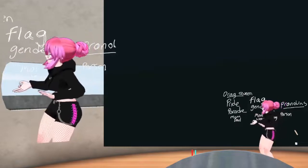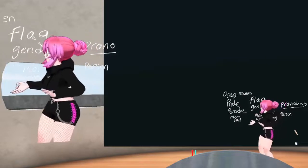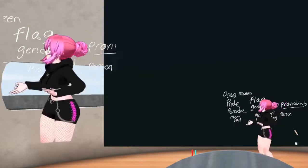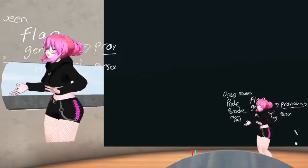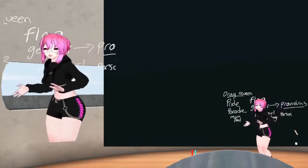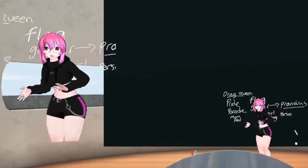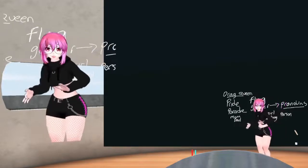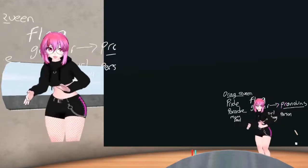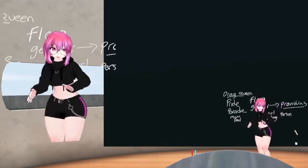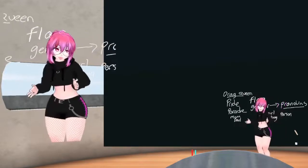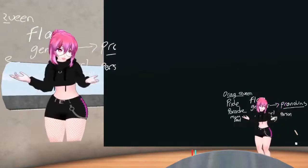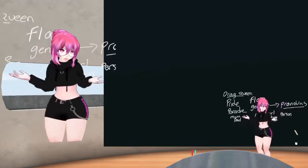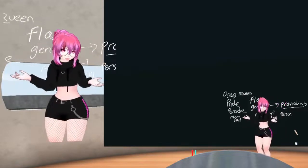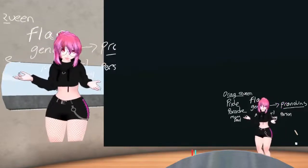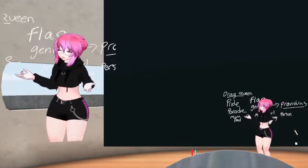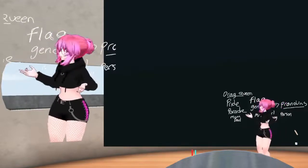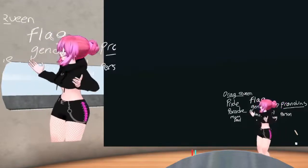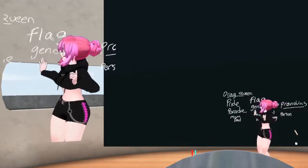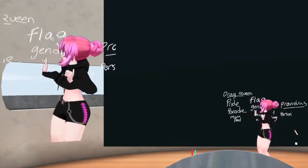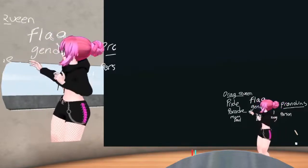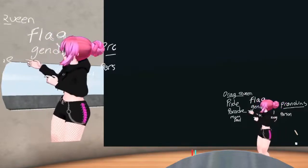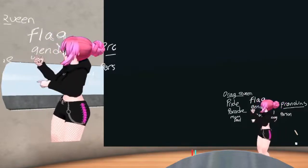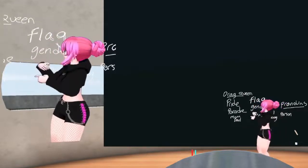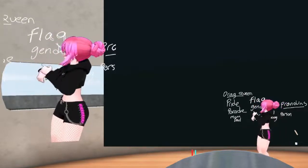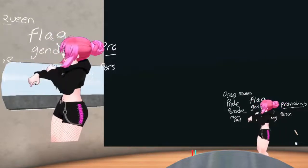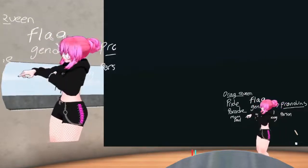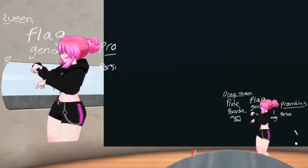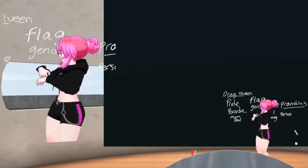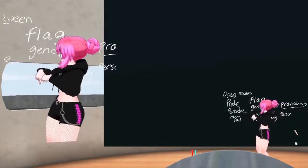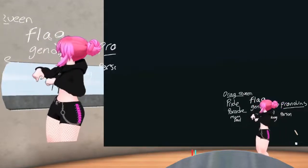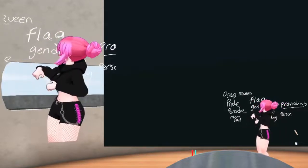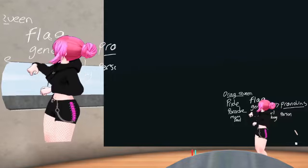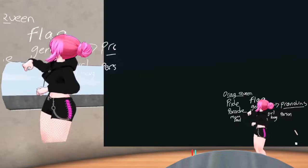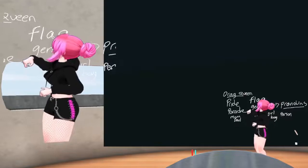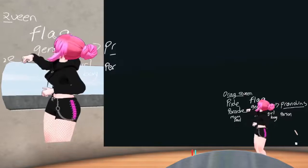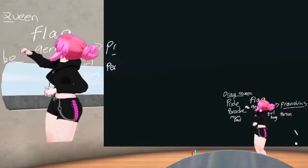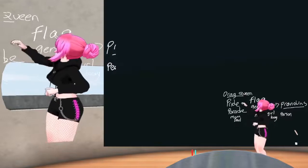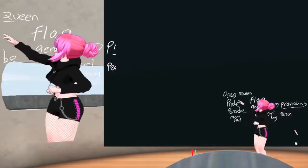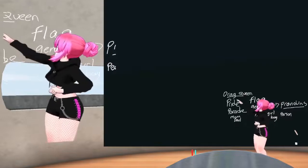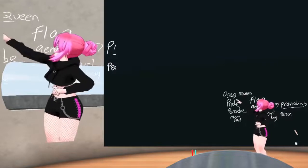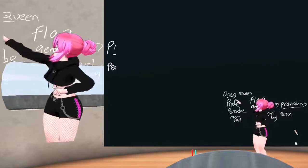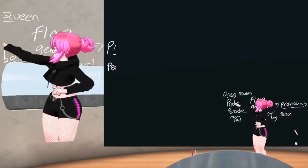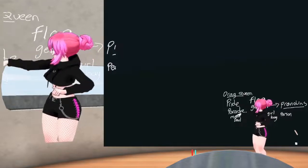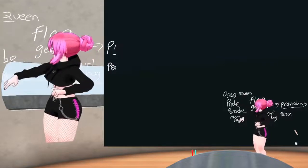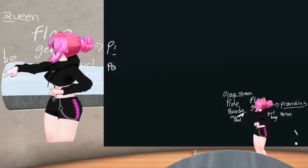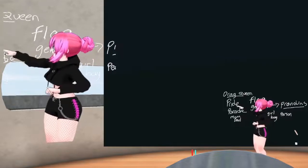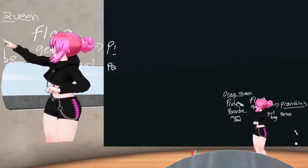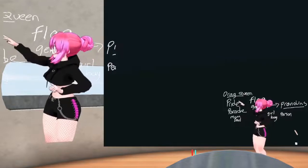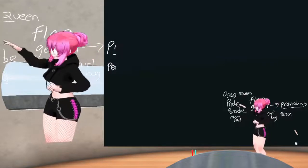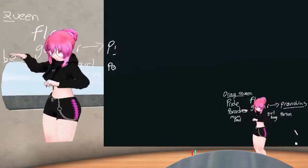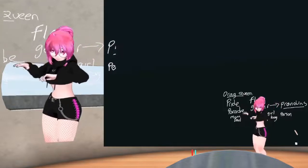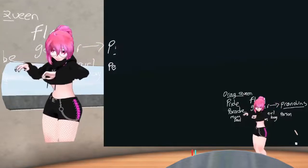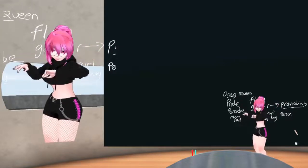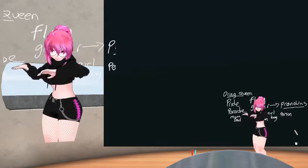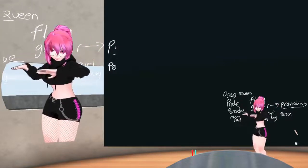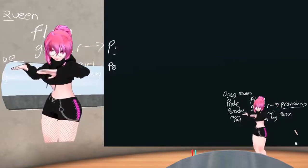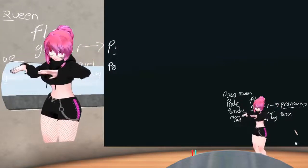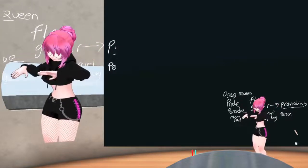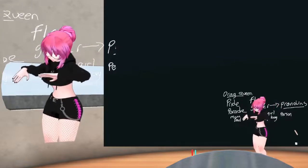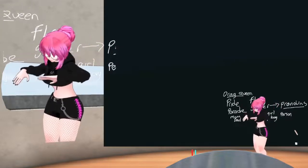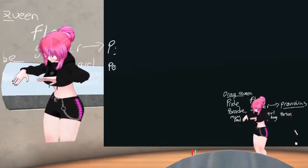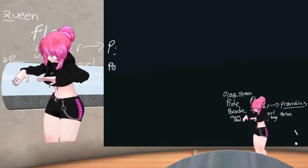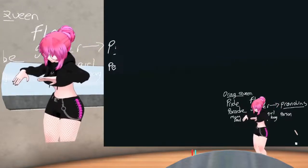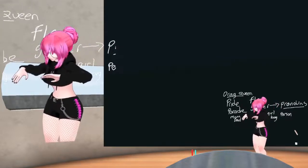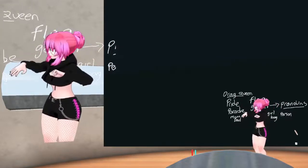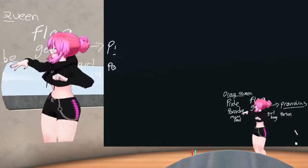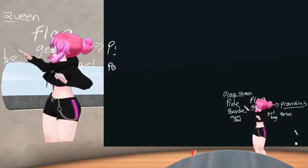feet, funny enough. But yeah, so it's totally up to you. So going back, doing a quick review, we can go over these, and then what time is